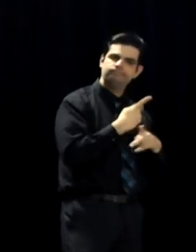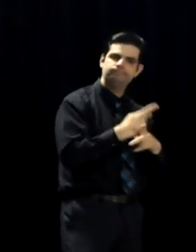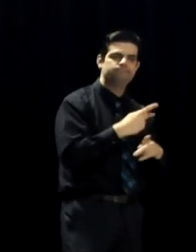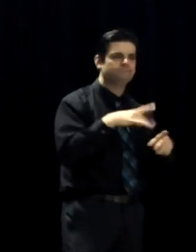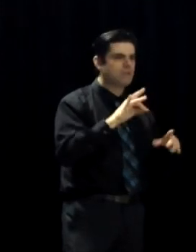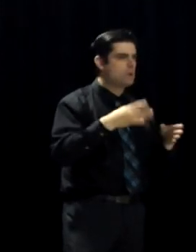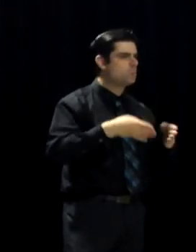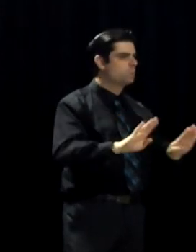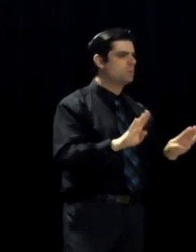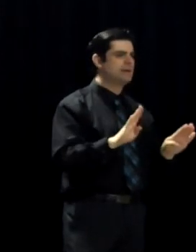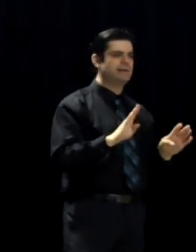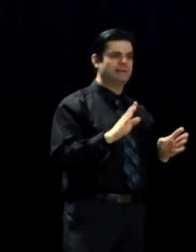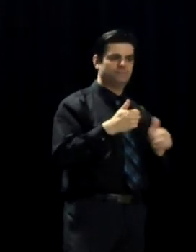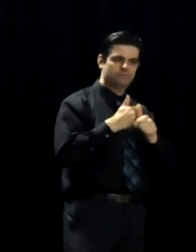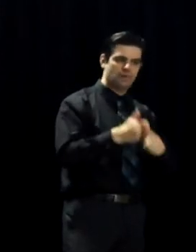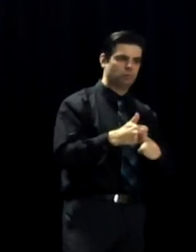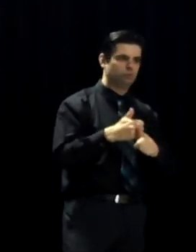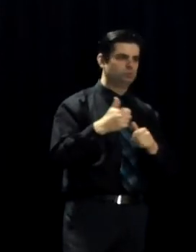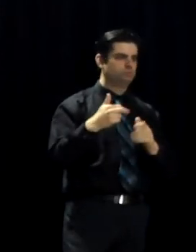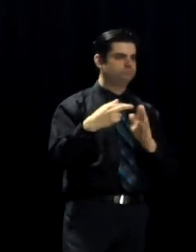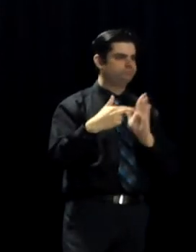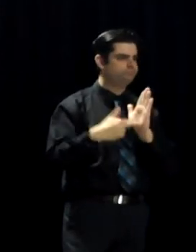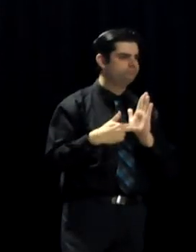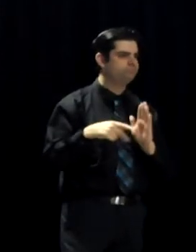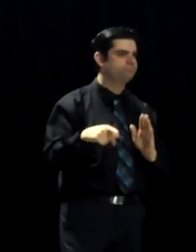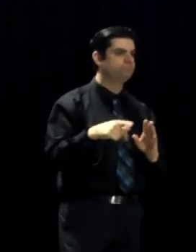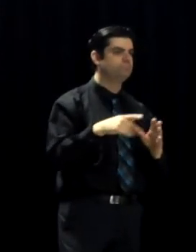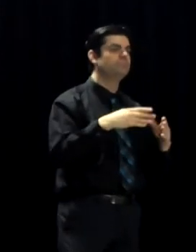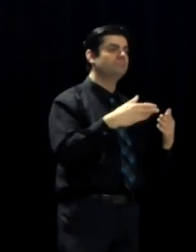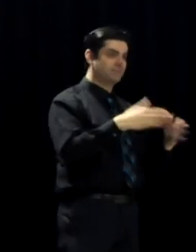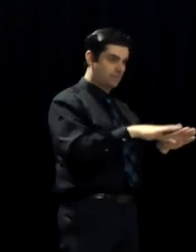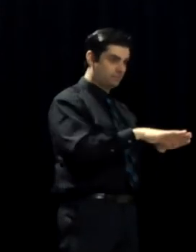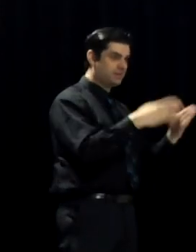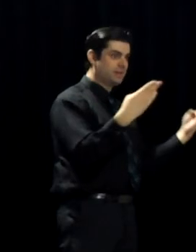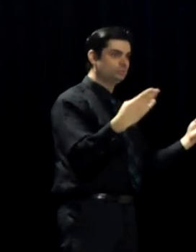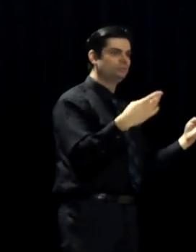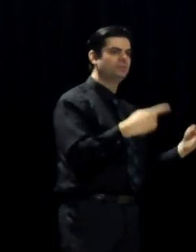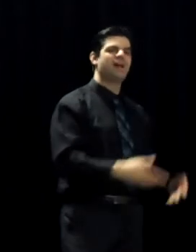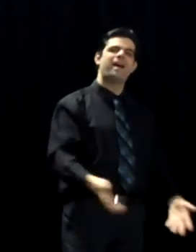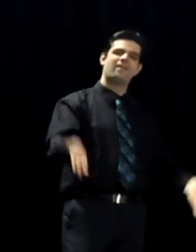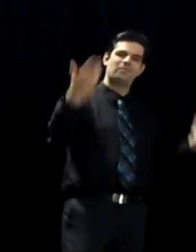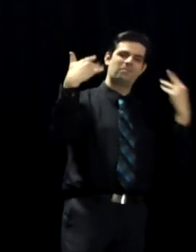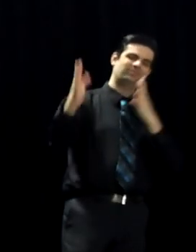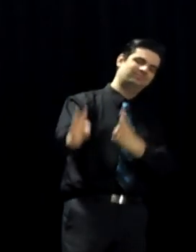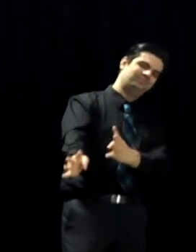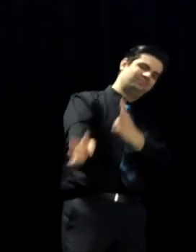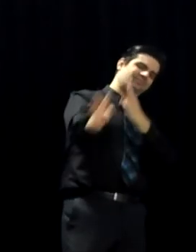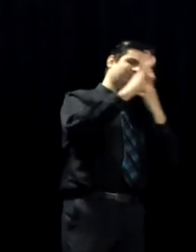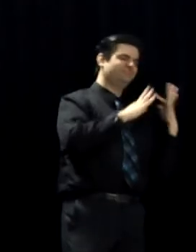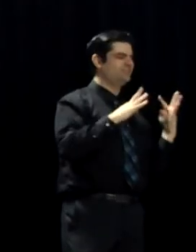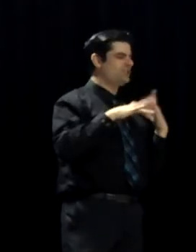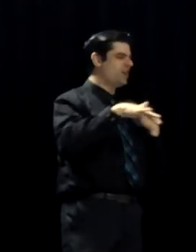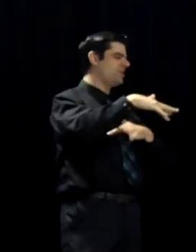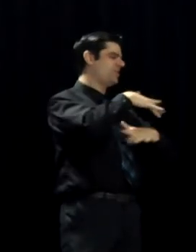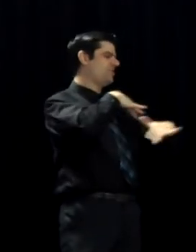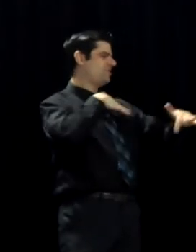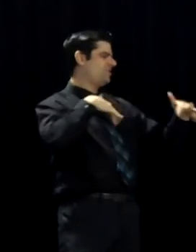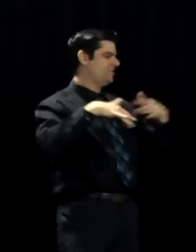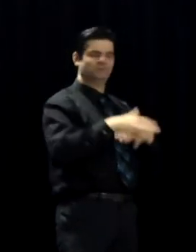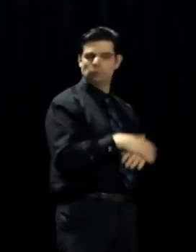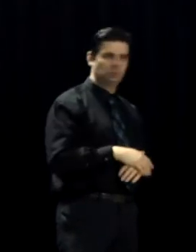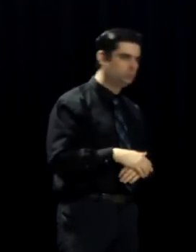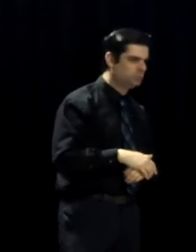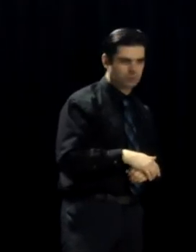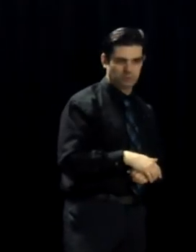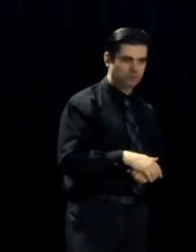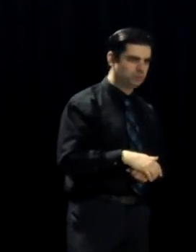back in the office doesn't mean you have to have everybody back in. And certainly, if businesses are interested in having their employees go get